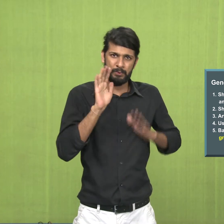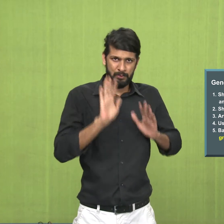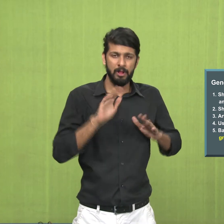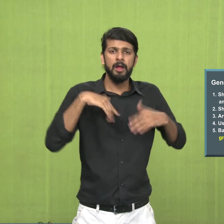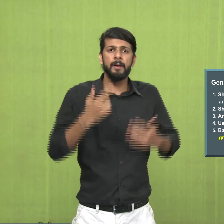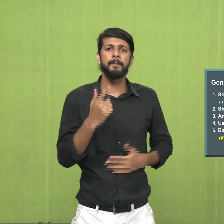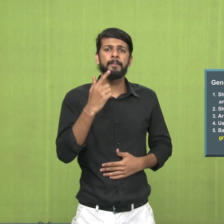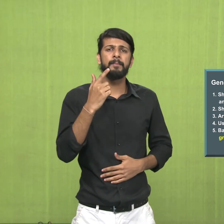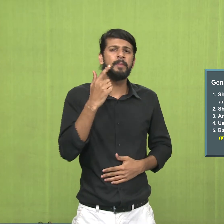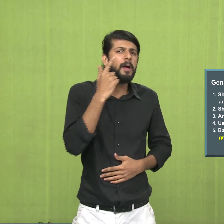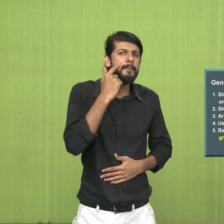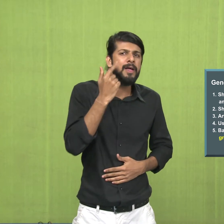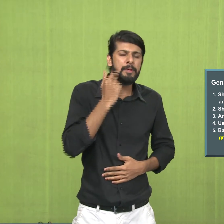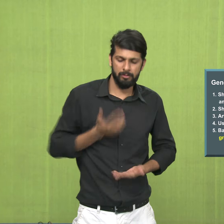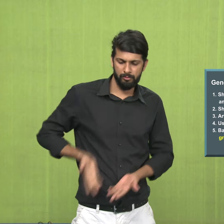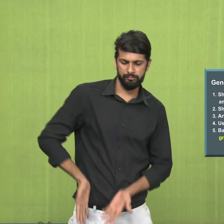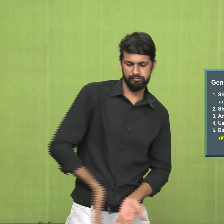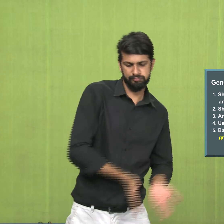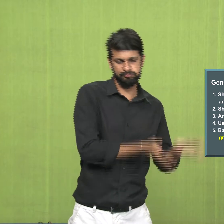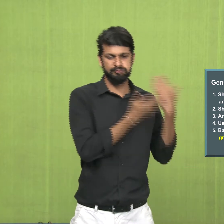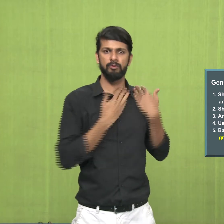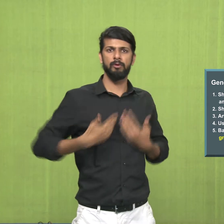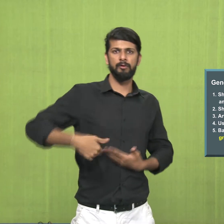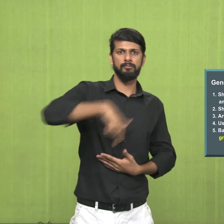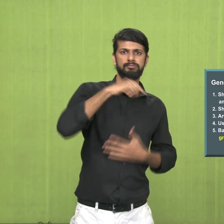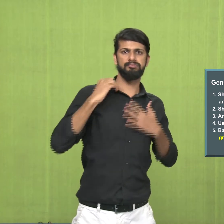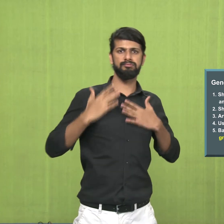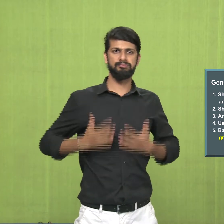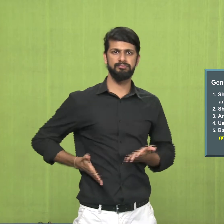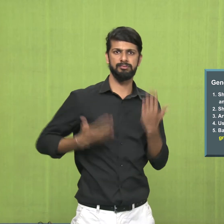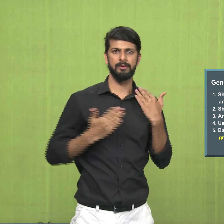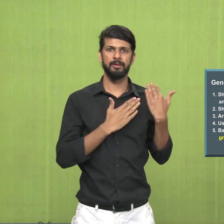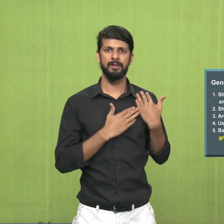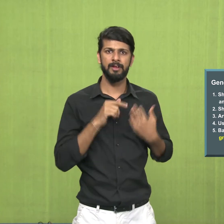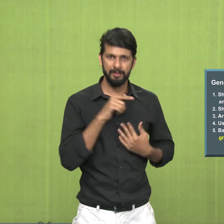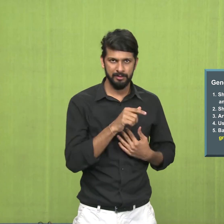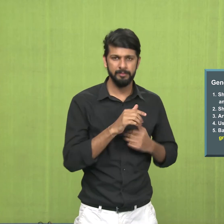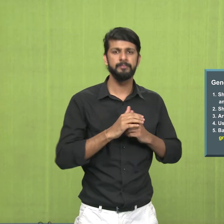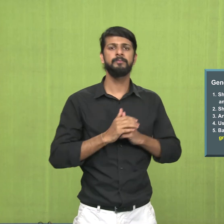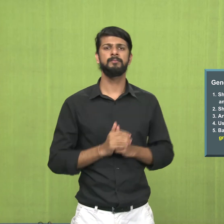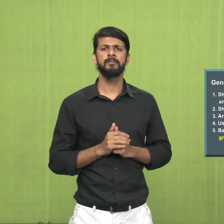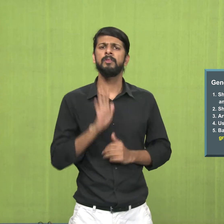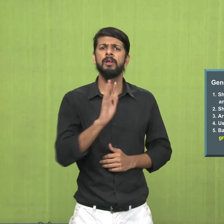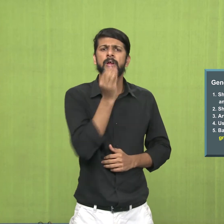red choli and yellow dupatta.